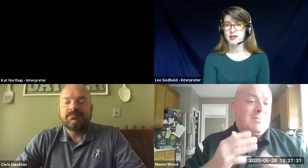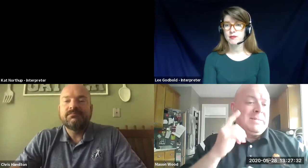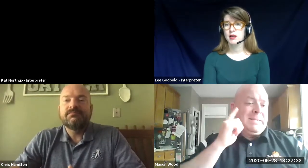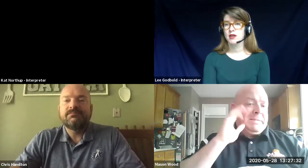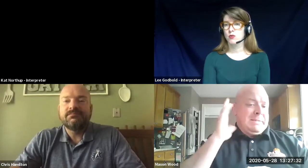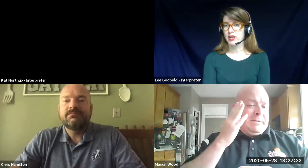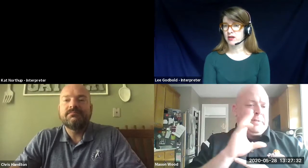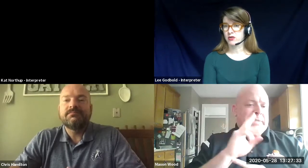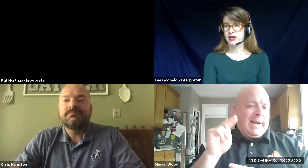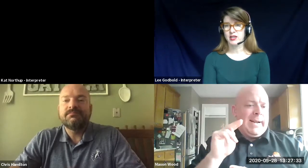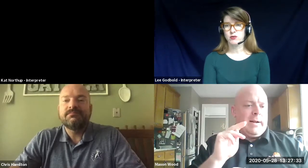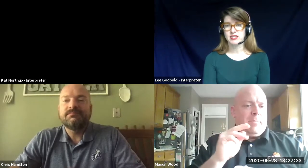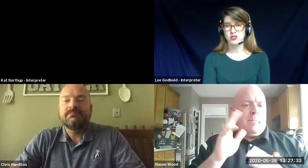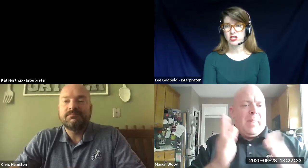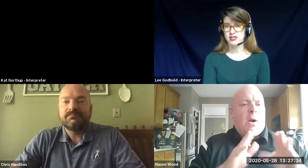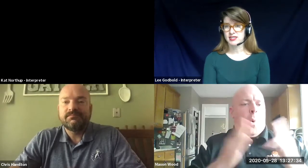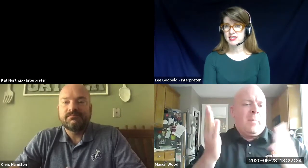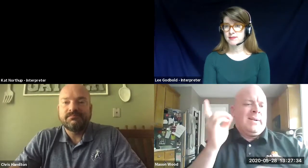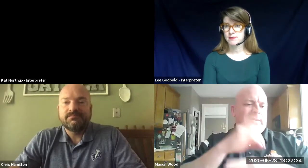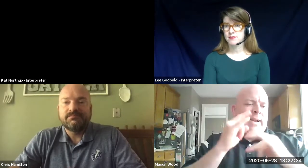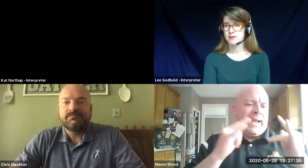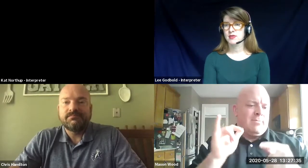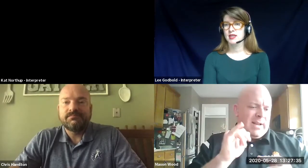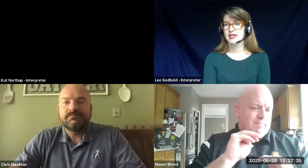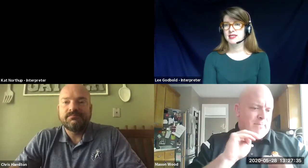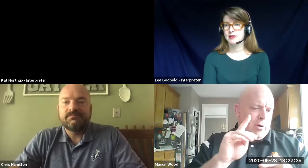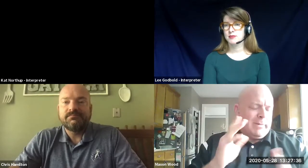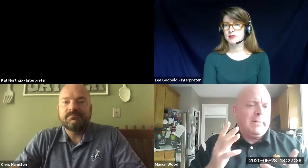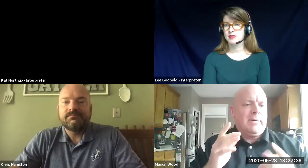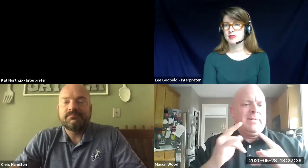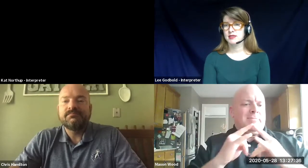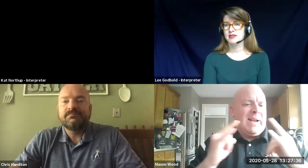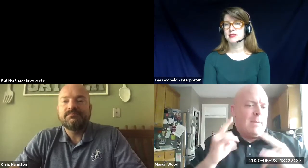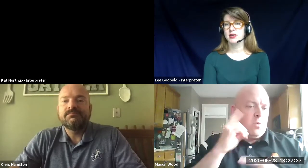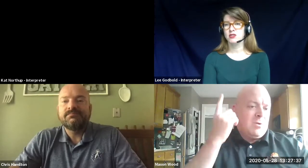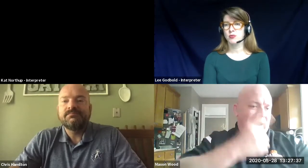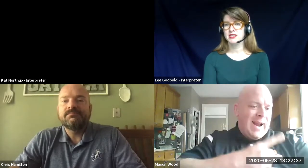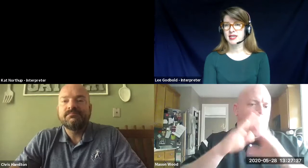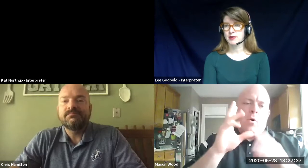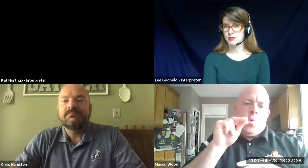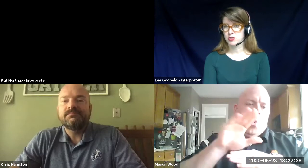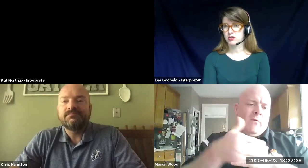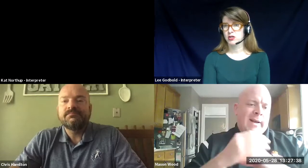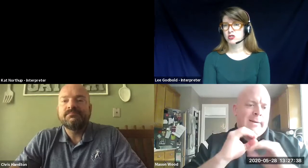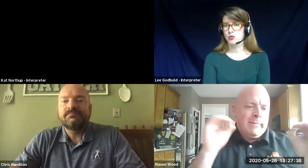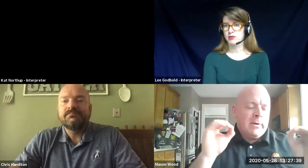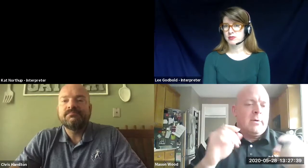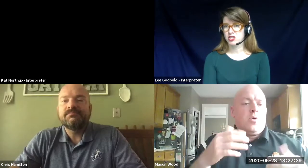reopening. We are going ahead with scheduling our season. It seems that Tennessee is planning to open day camps similar to what was